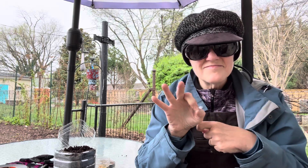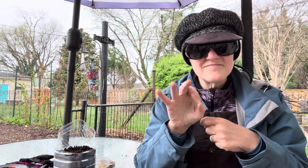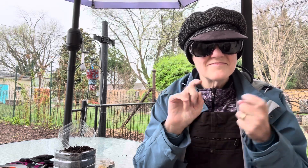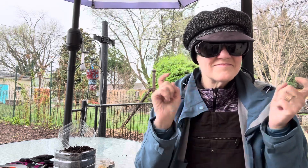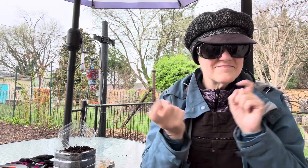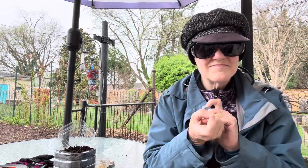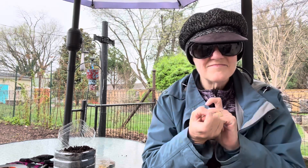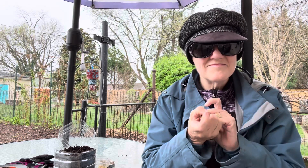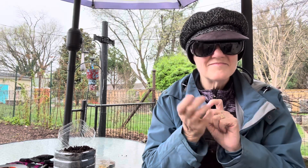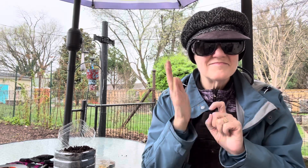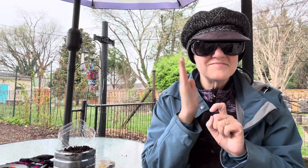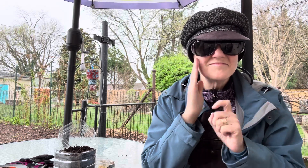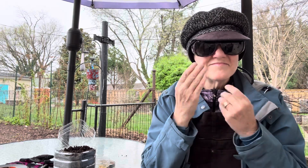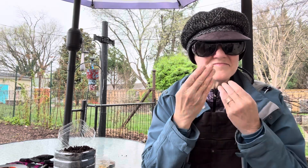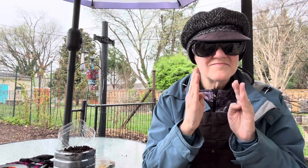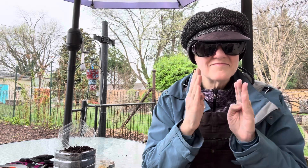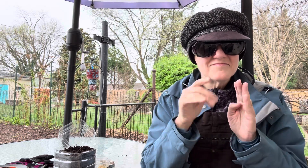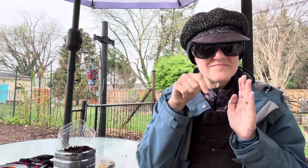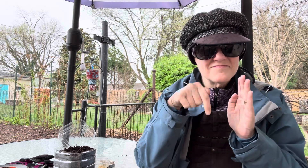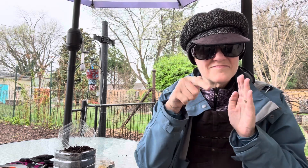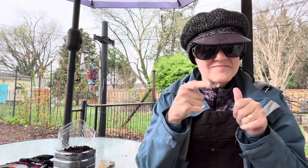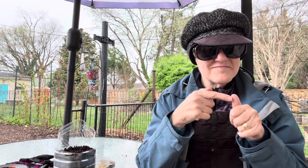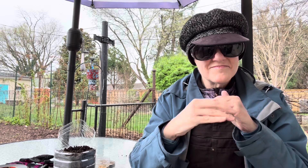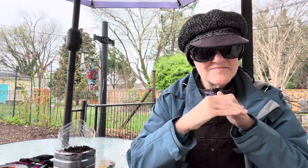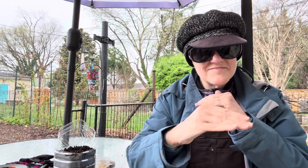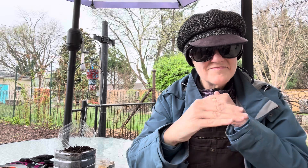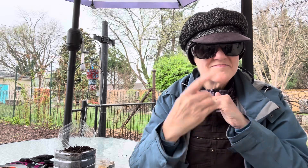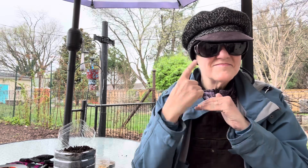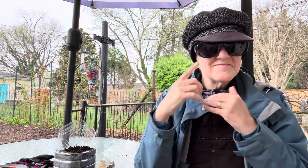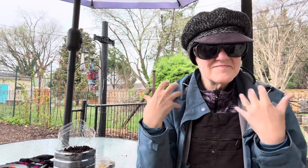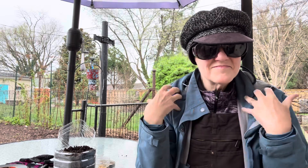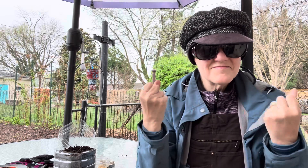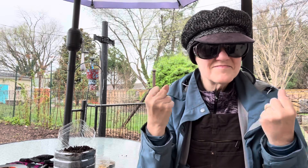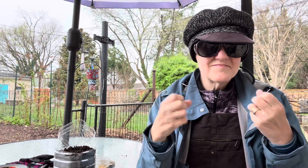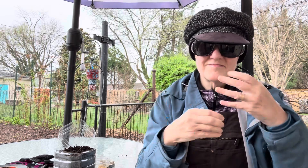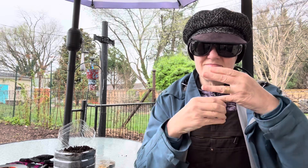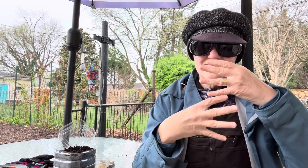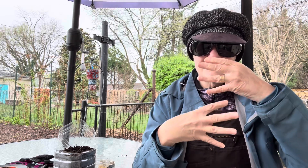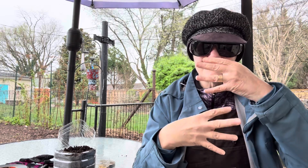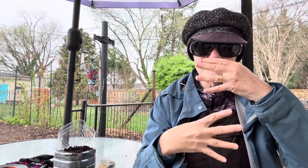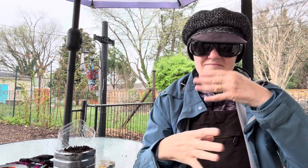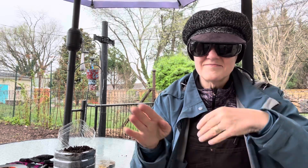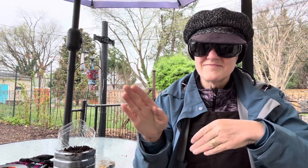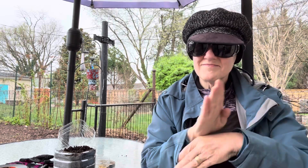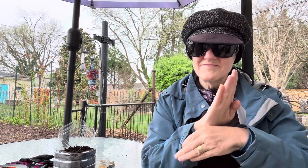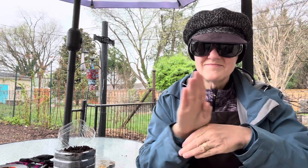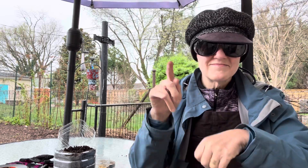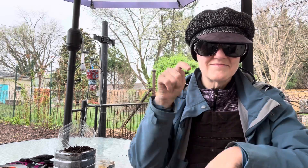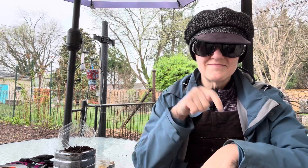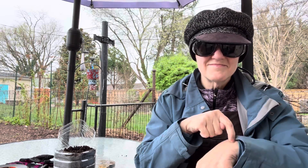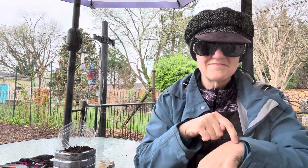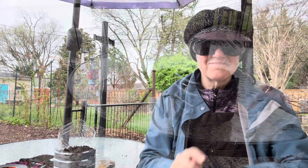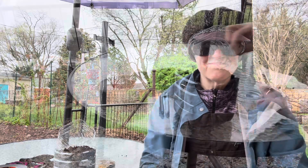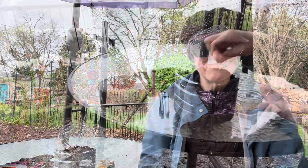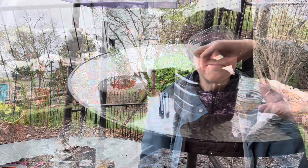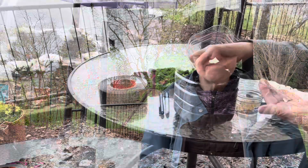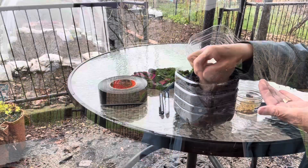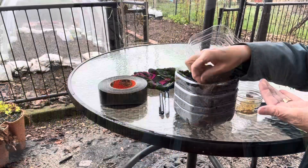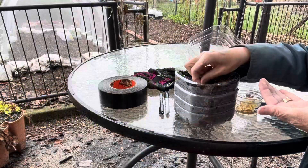cleaning the house, switching out the downstairs to make a recovery bedroom for him on the first floor. It's been a really busy time for